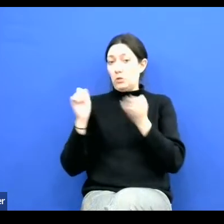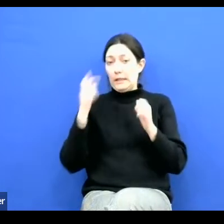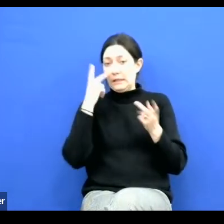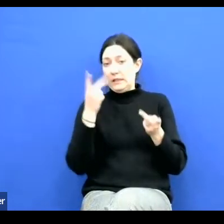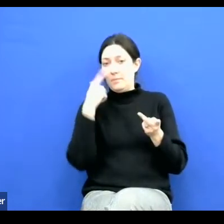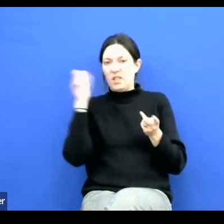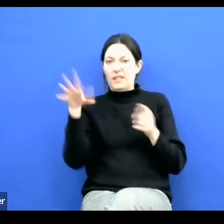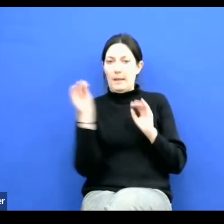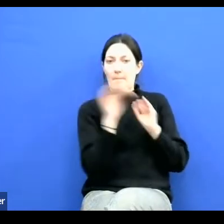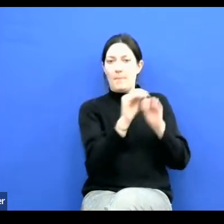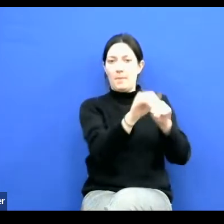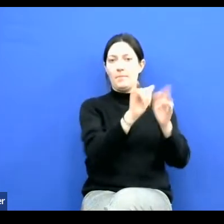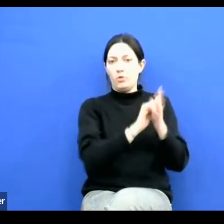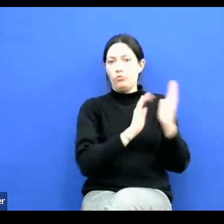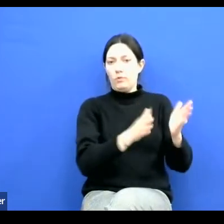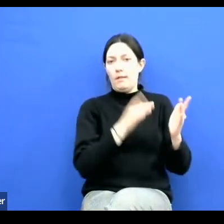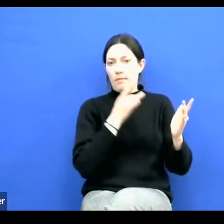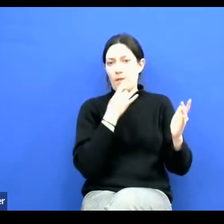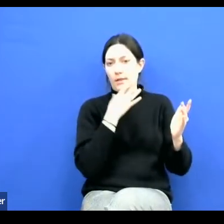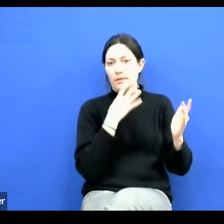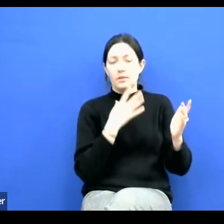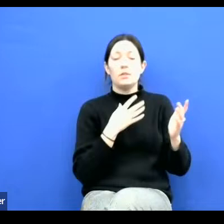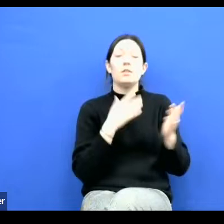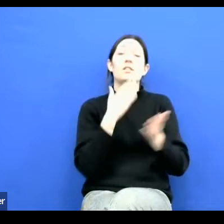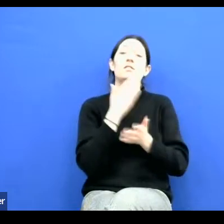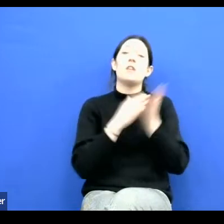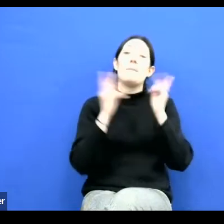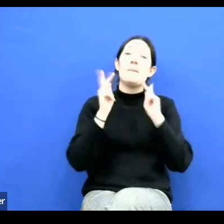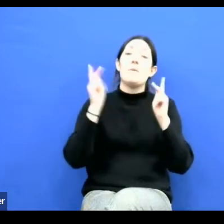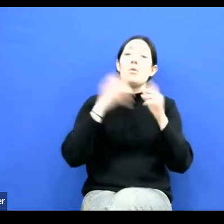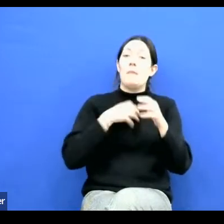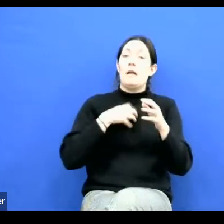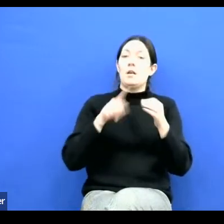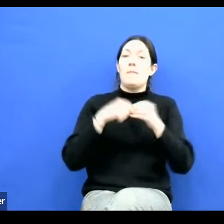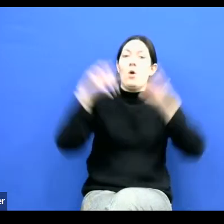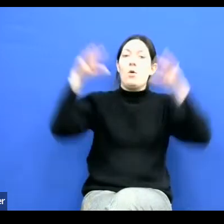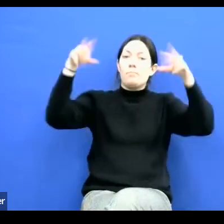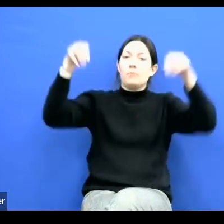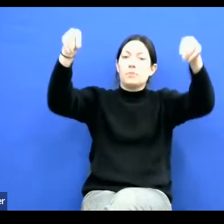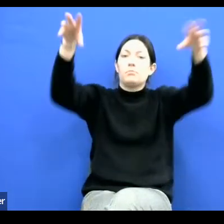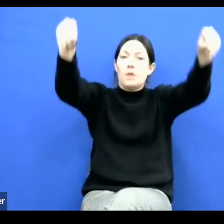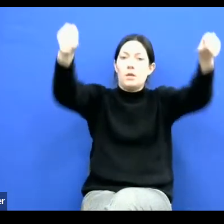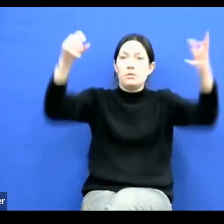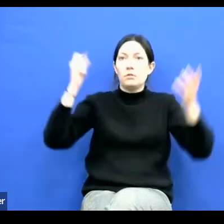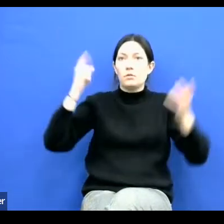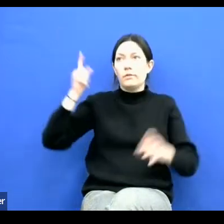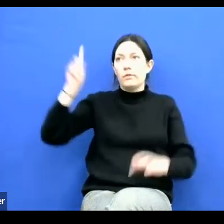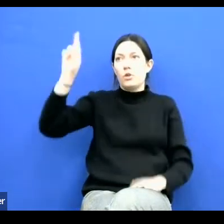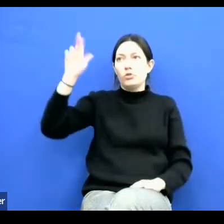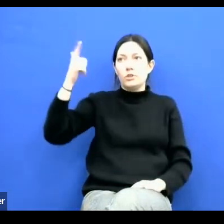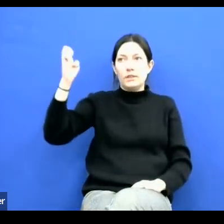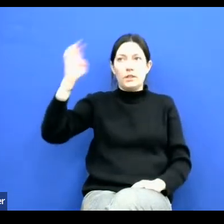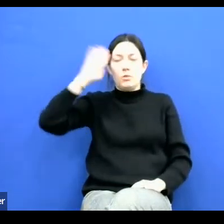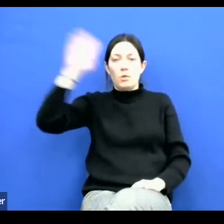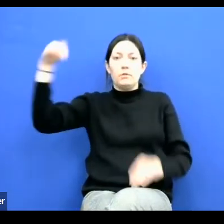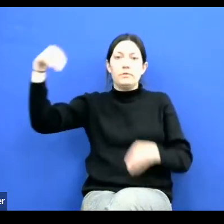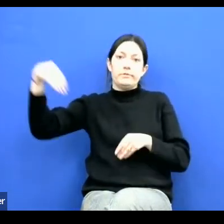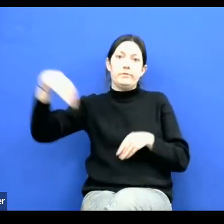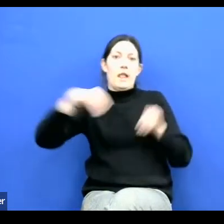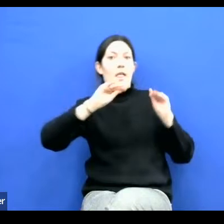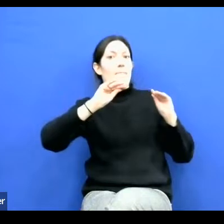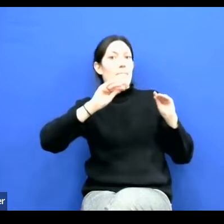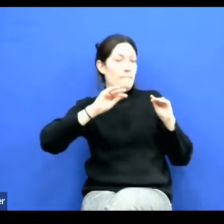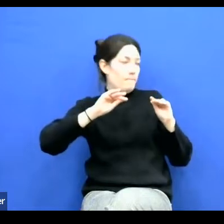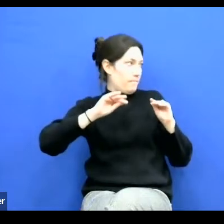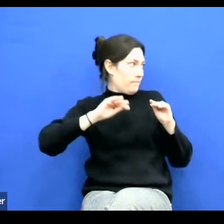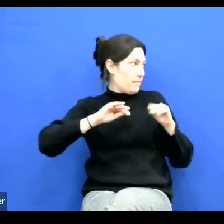One of the things we've been doing, we've been getting some complaints about out street lights. You know, RG&E is about to sell them.